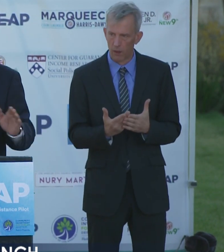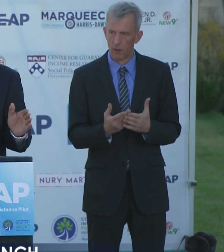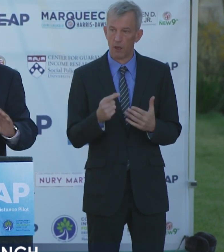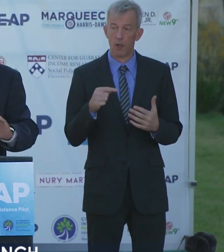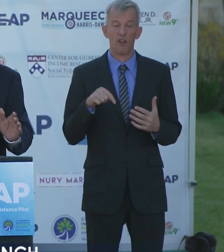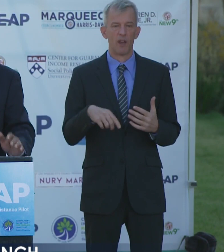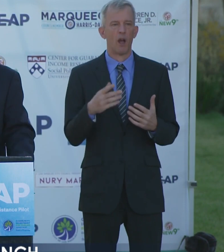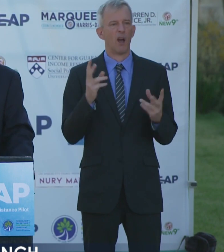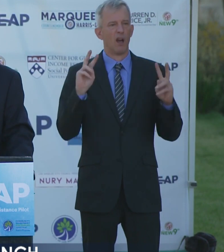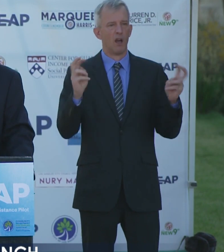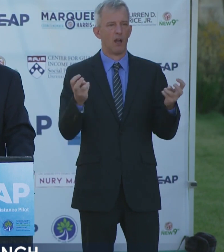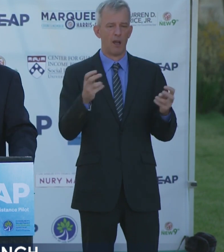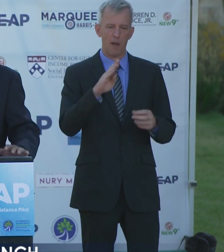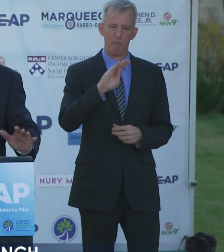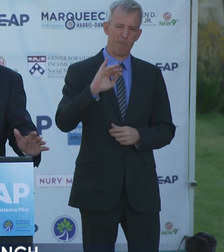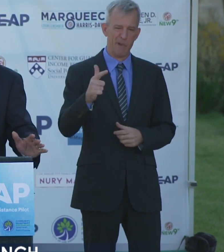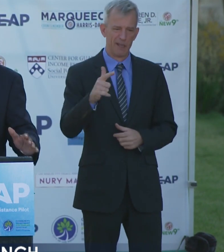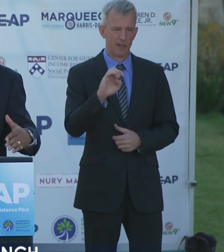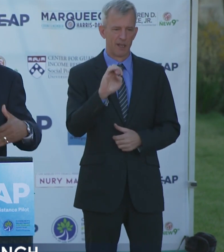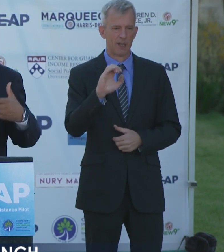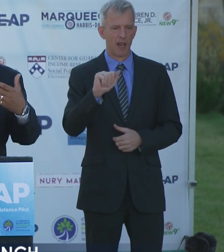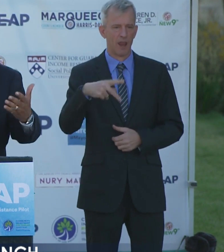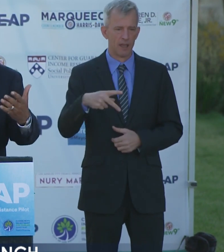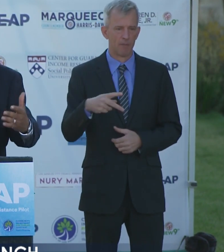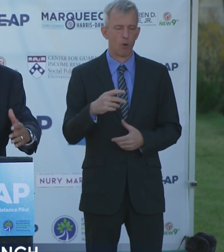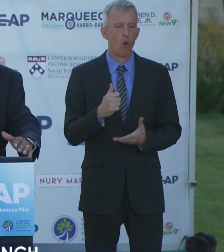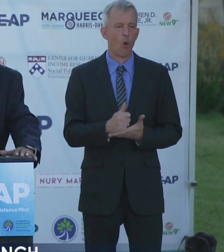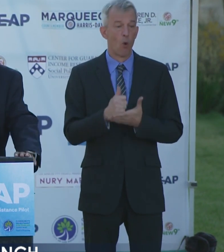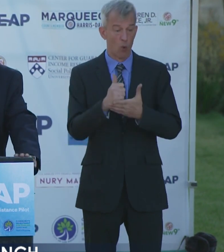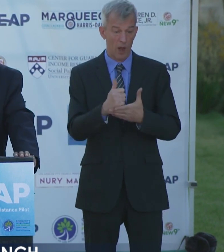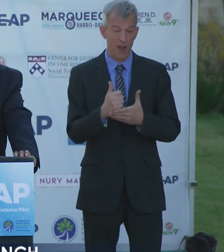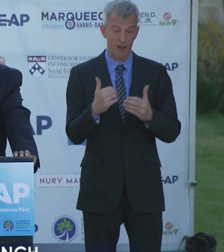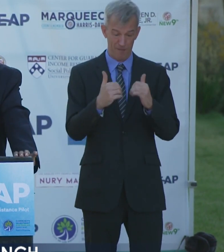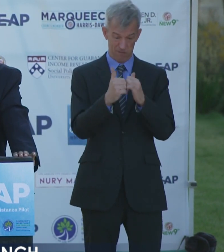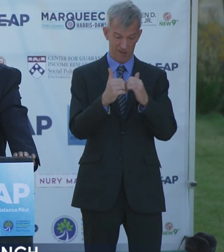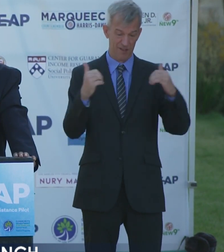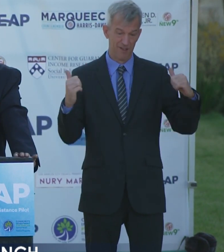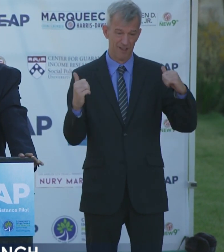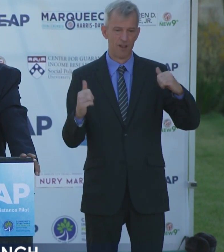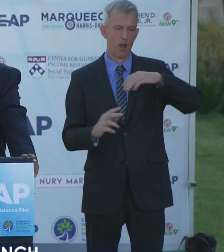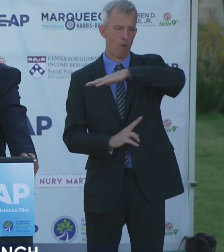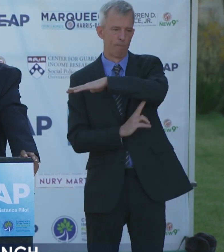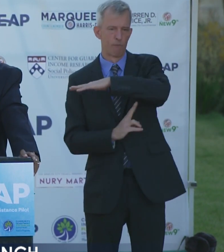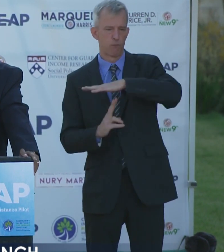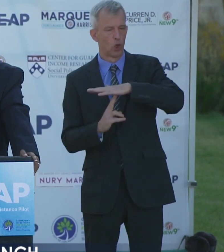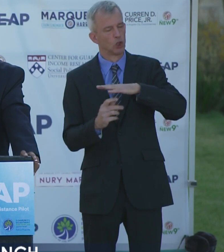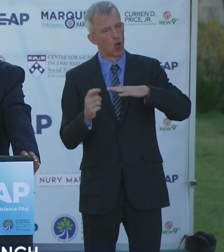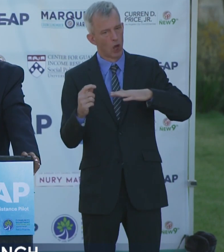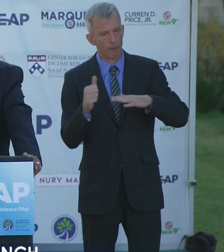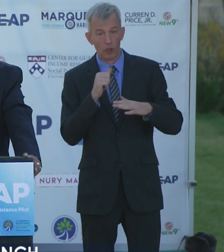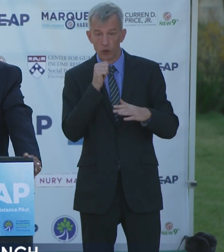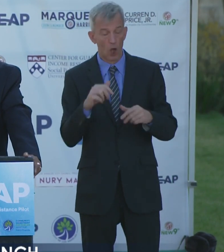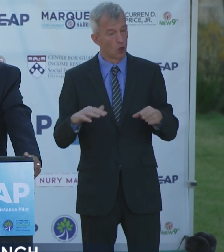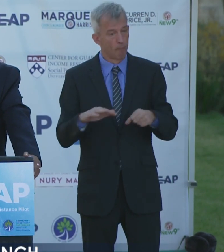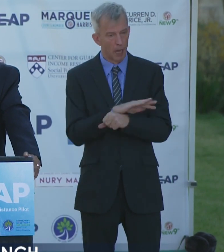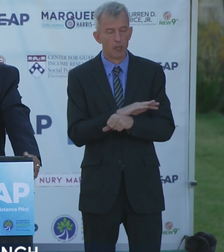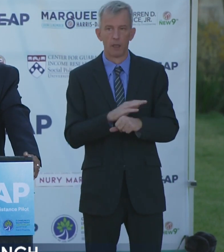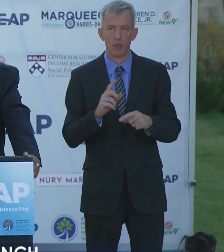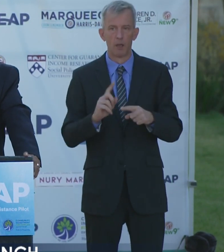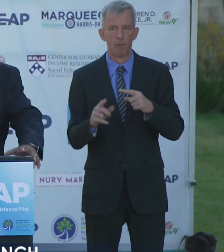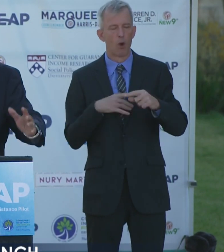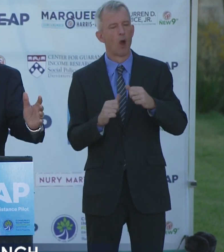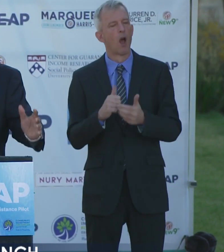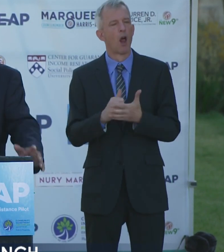help bridge that divide. It's not going to eliminate it, but it's going to help bridge it. The idea of a guaranteed income pilot program is one that my office has been